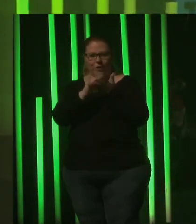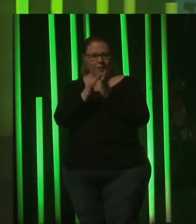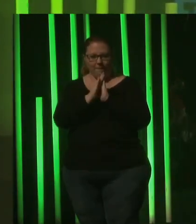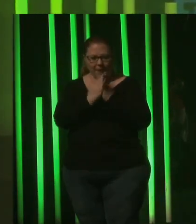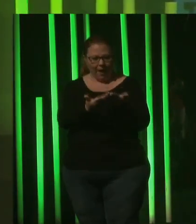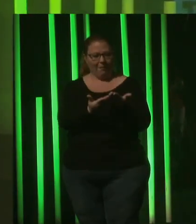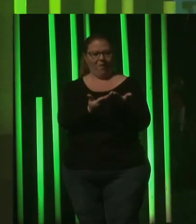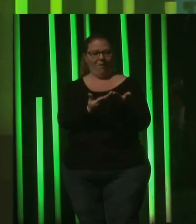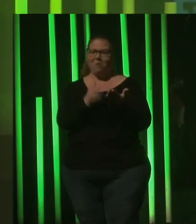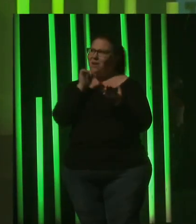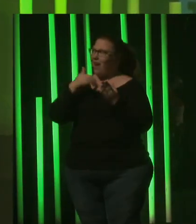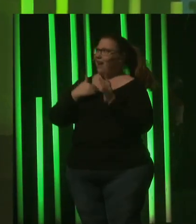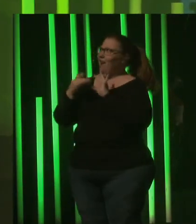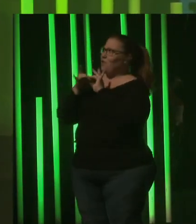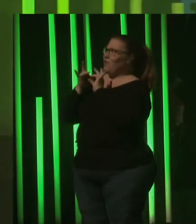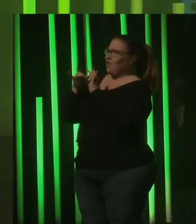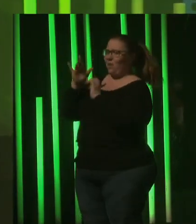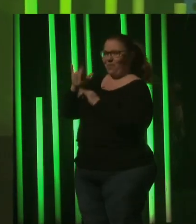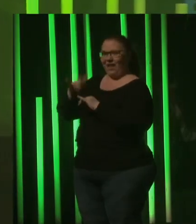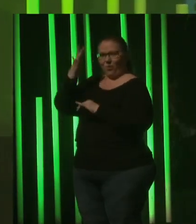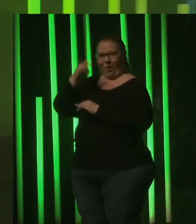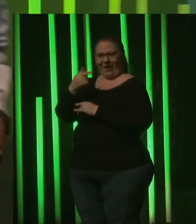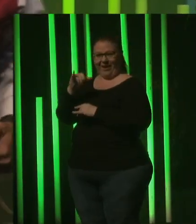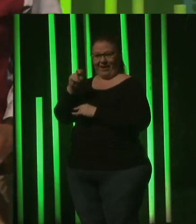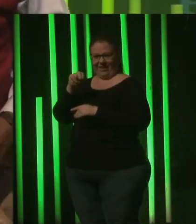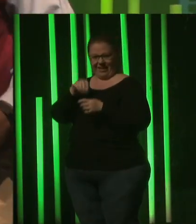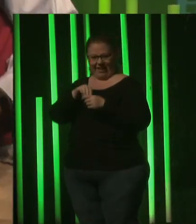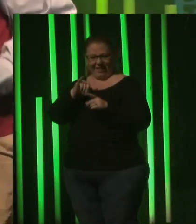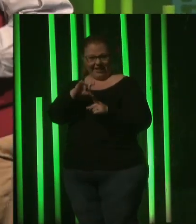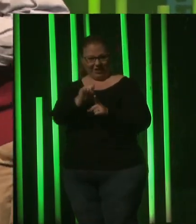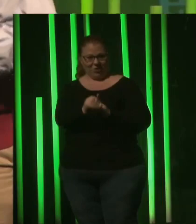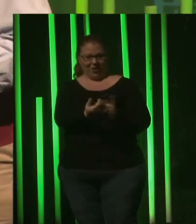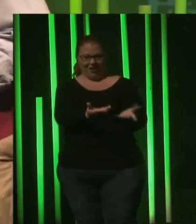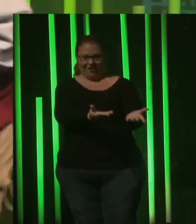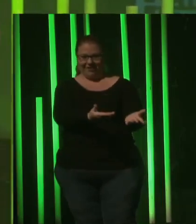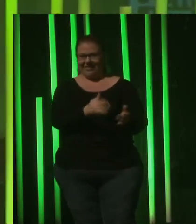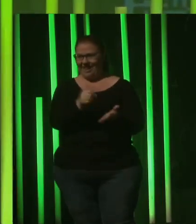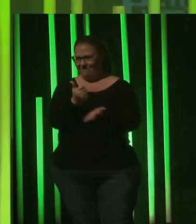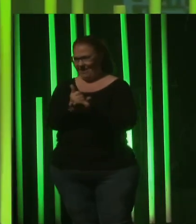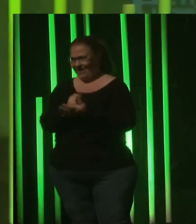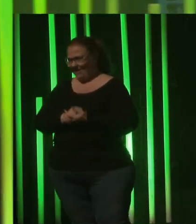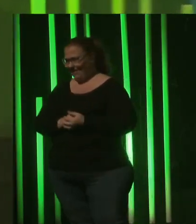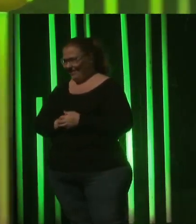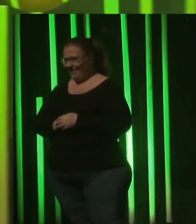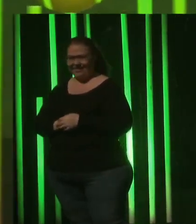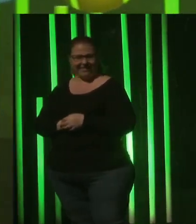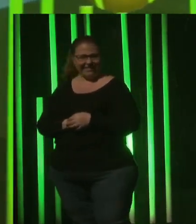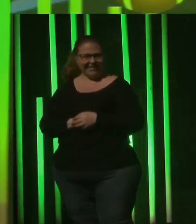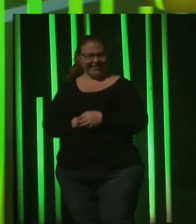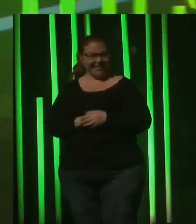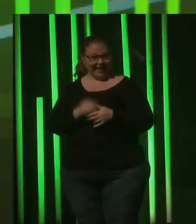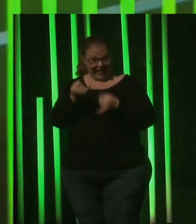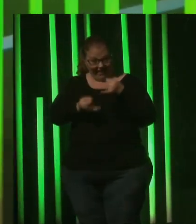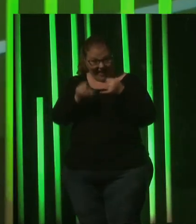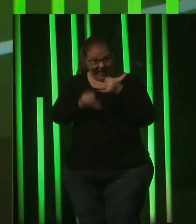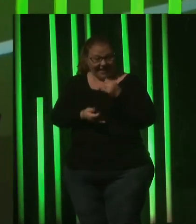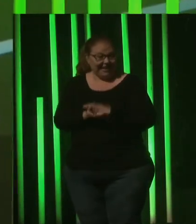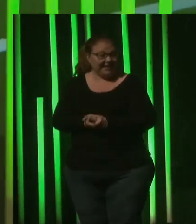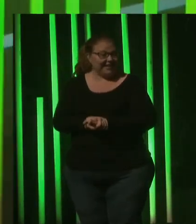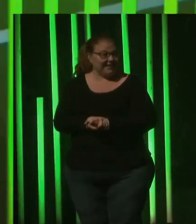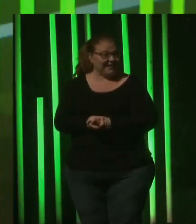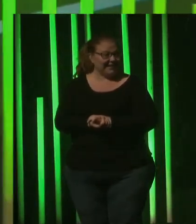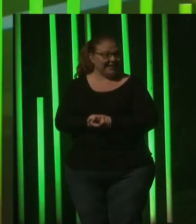that's why Gideon was in the place that he was in. And then finally, amen, amen, amen, amen, amen. And then finally,